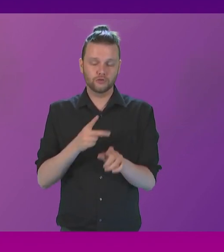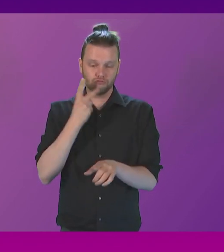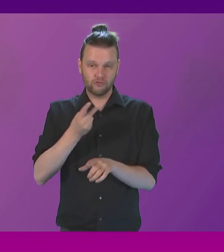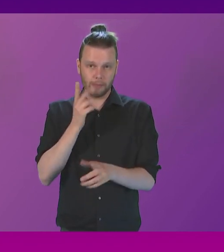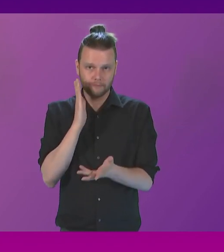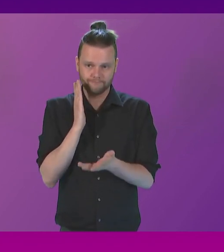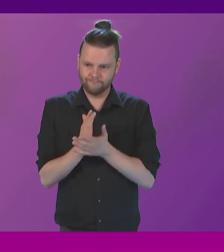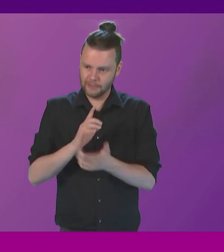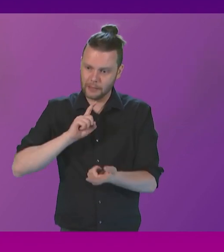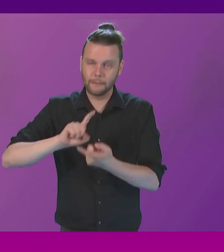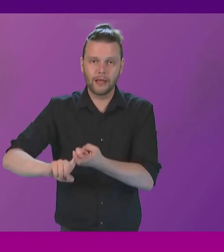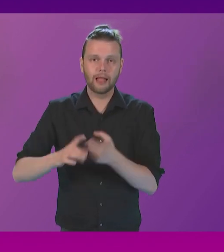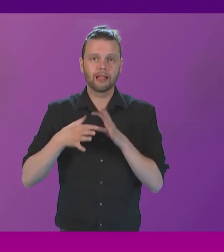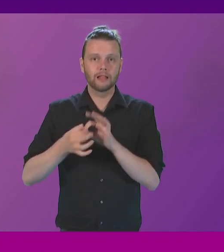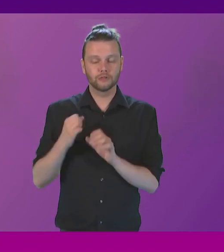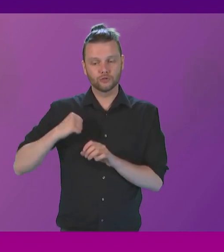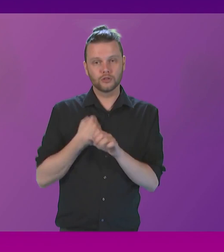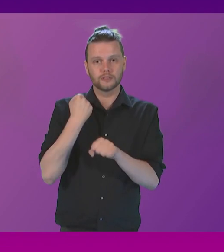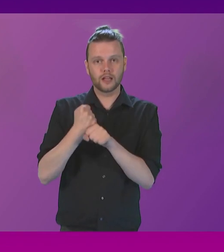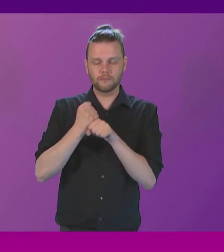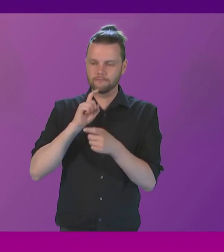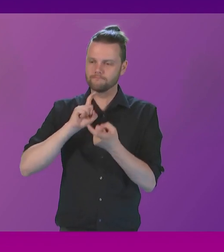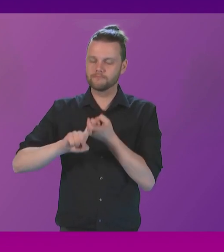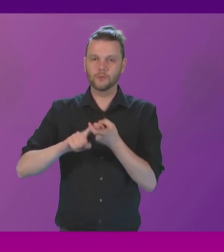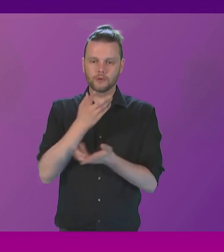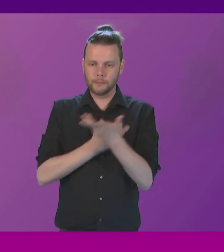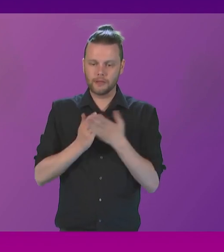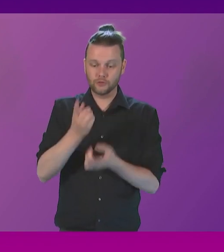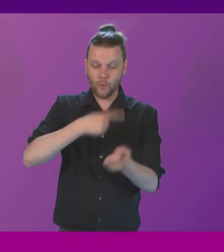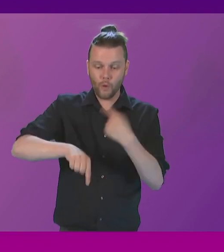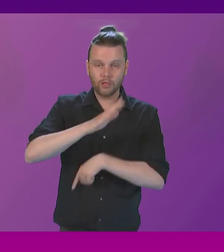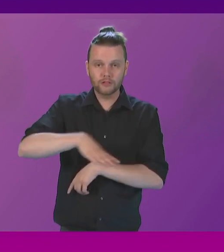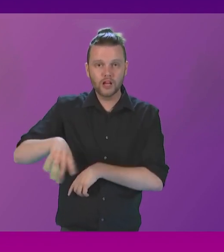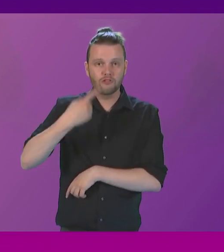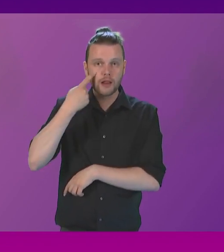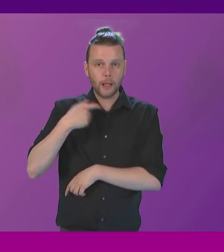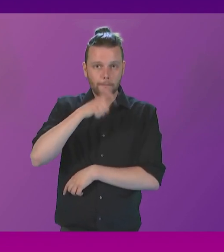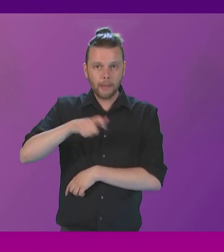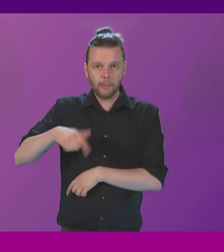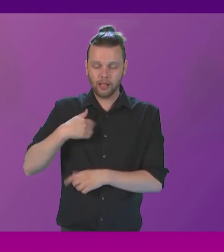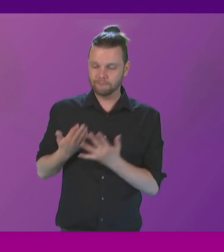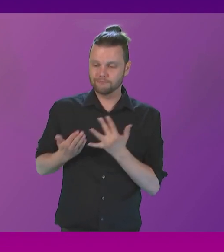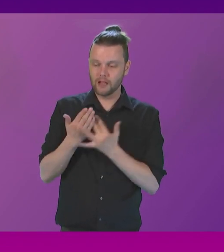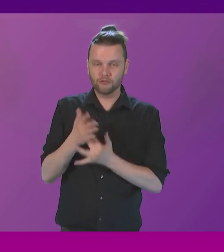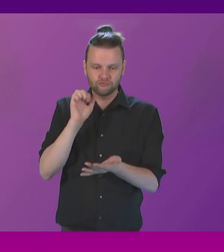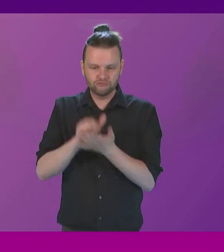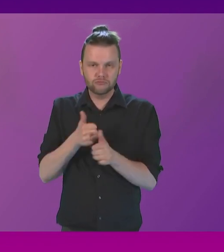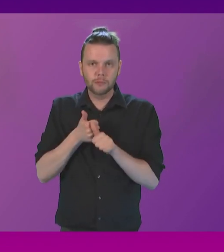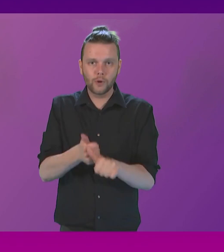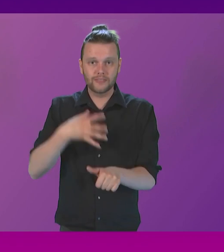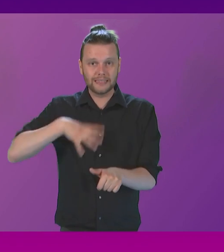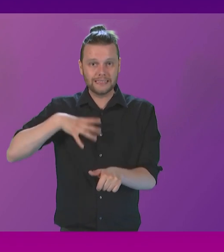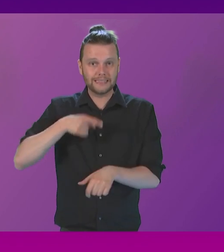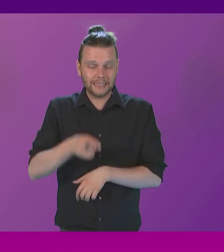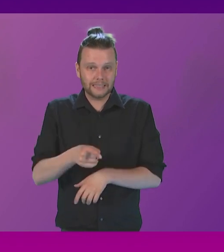my early commitments around the Scottish Government's commitment to ensuring all of our children and young people have the access to the right support when they need